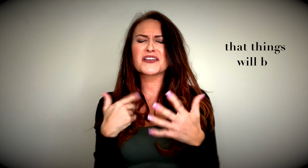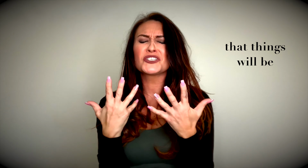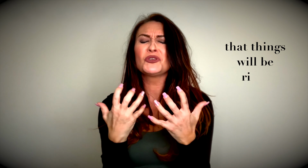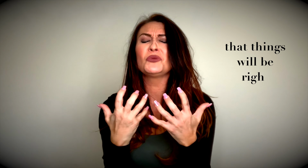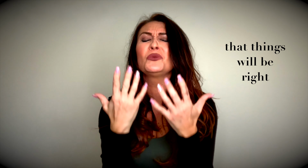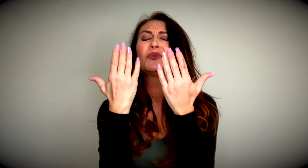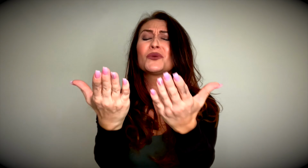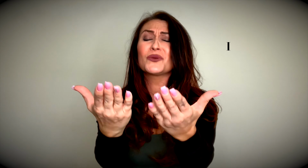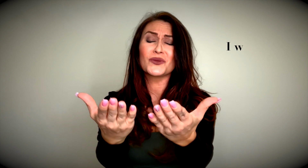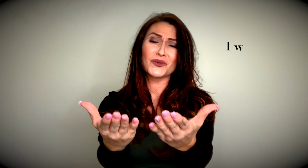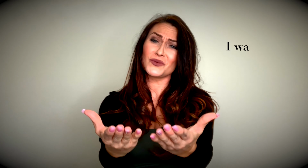I want you